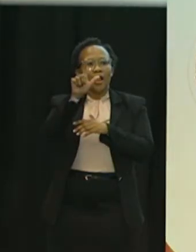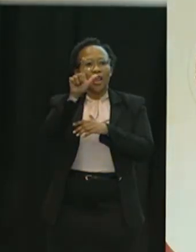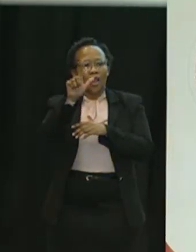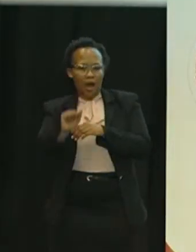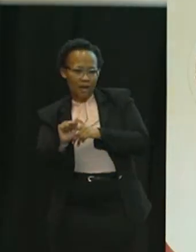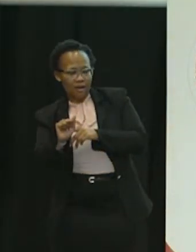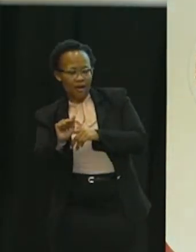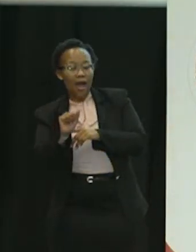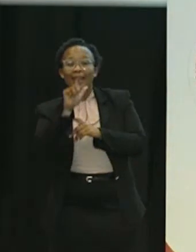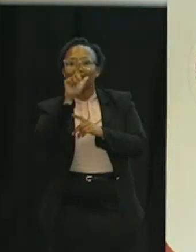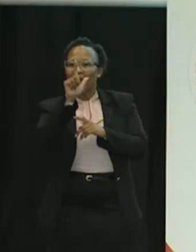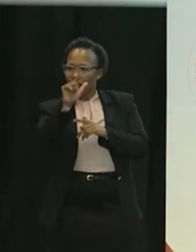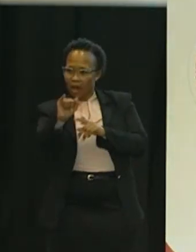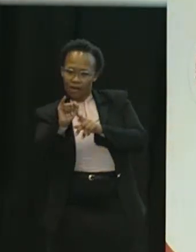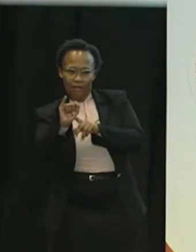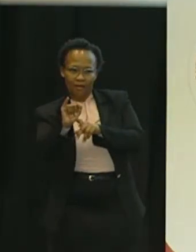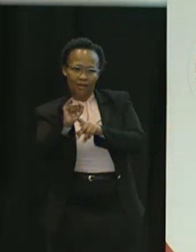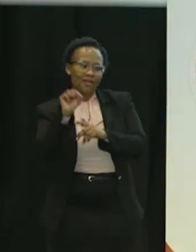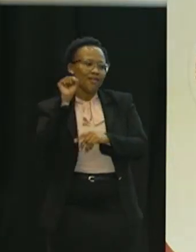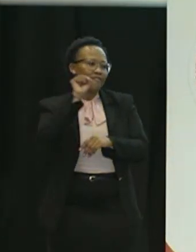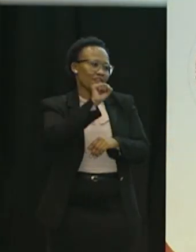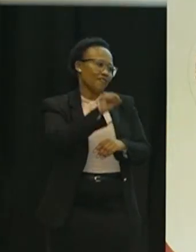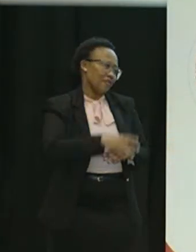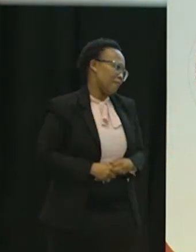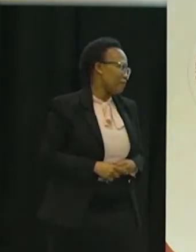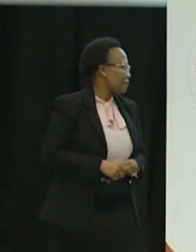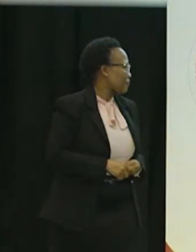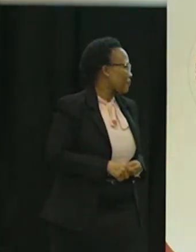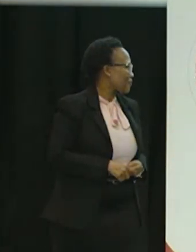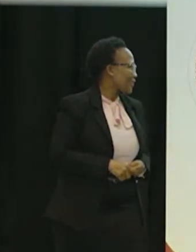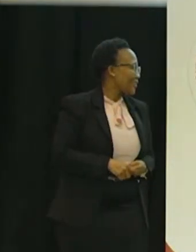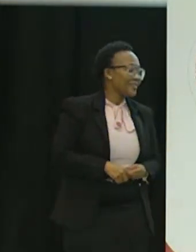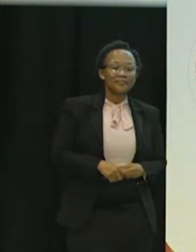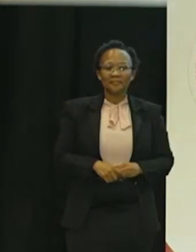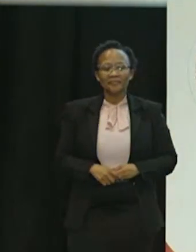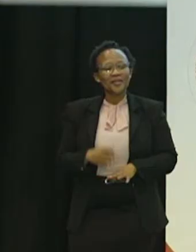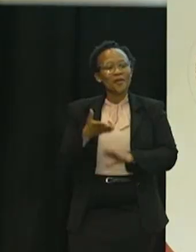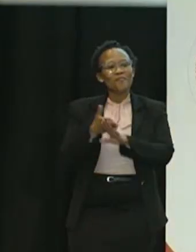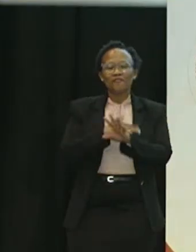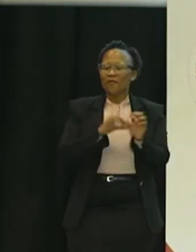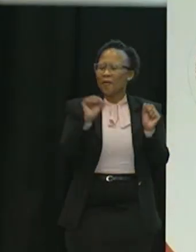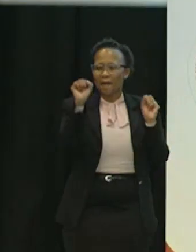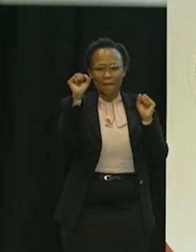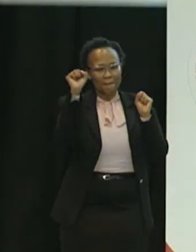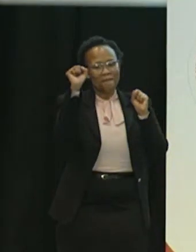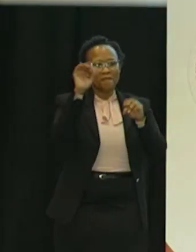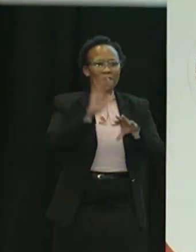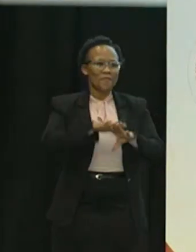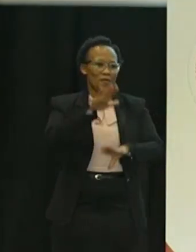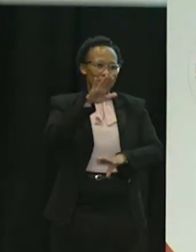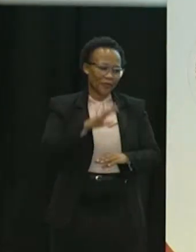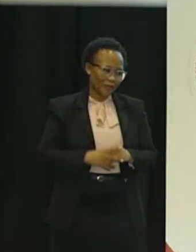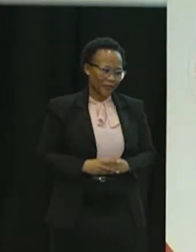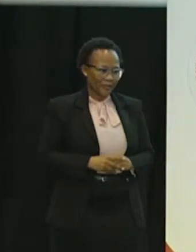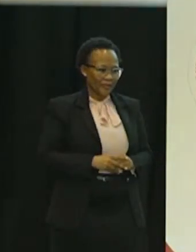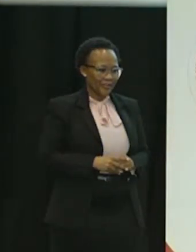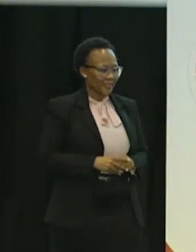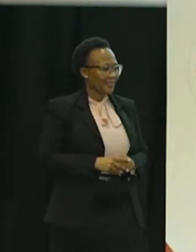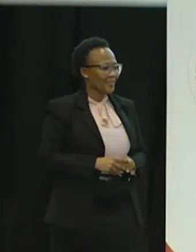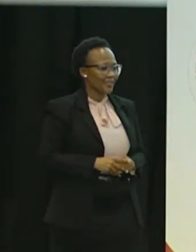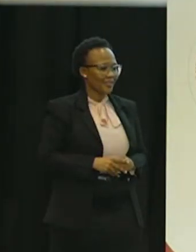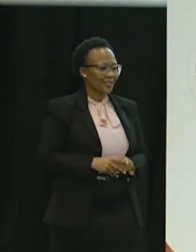Just a quick disclaimer this morning before we say too much. One, definitely not a